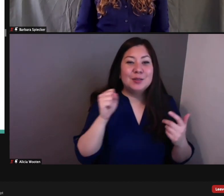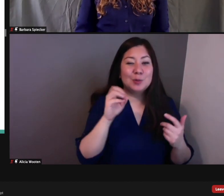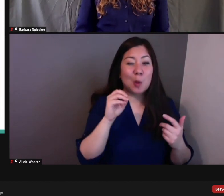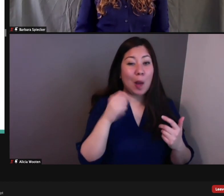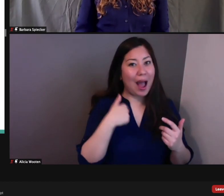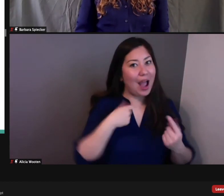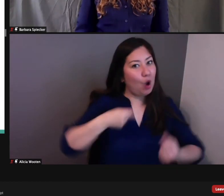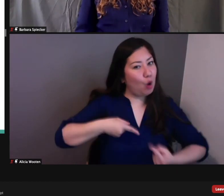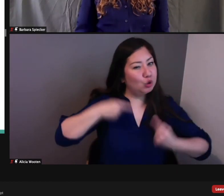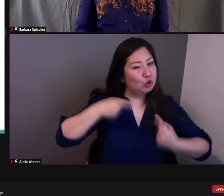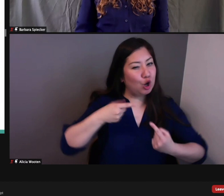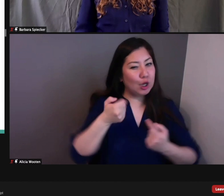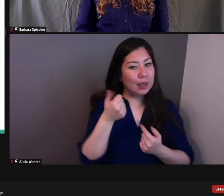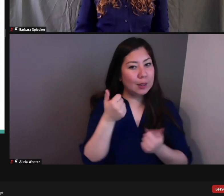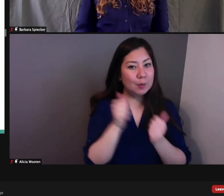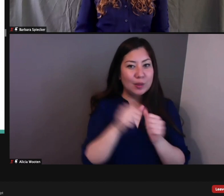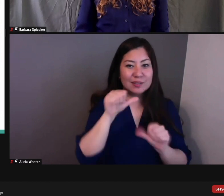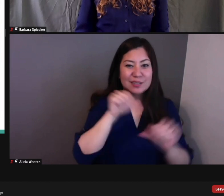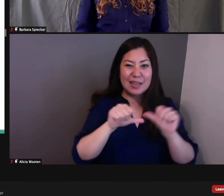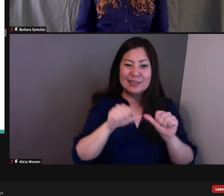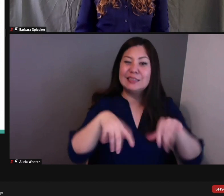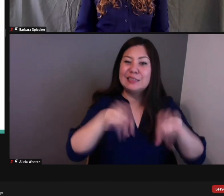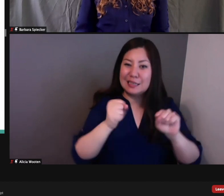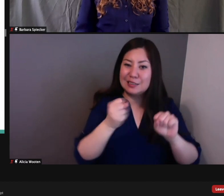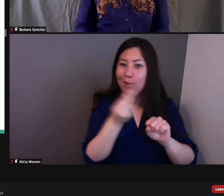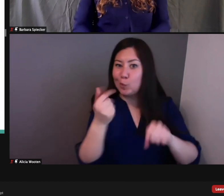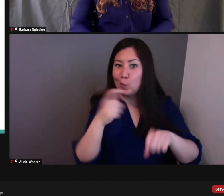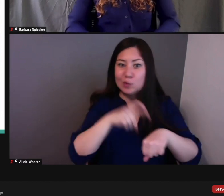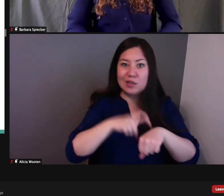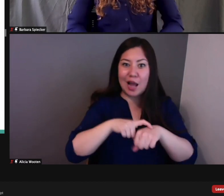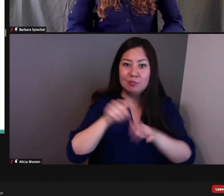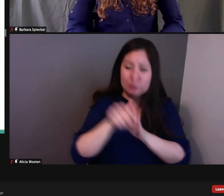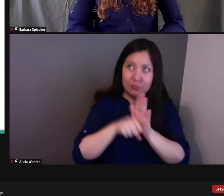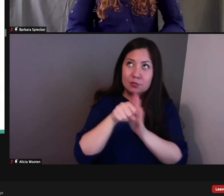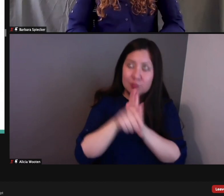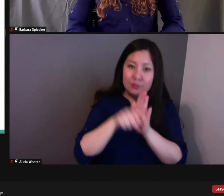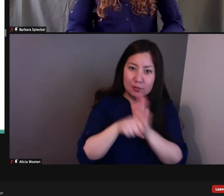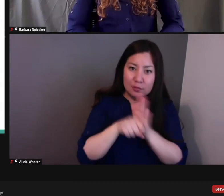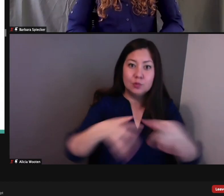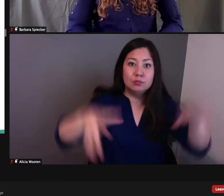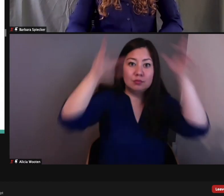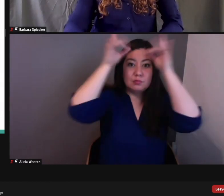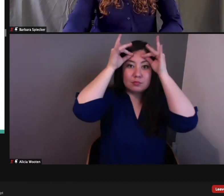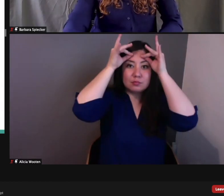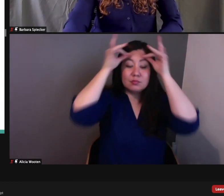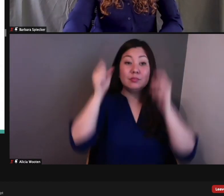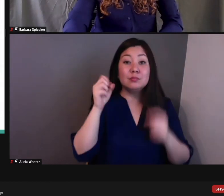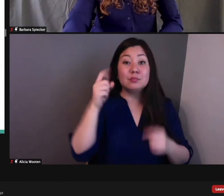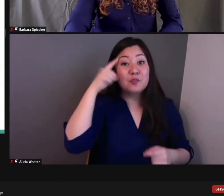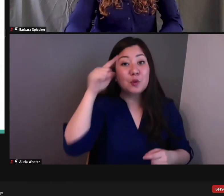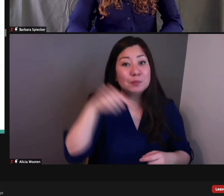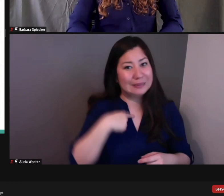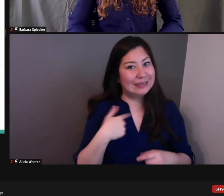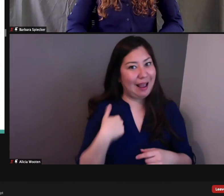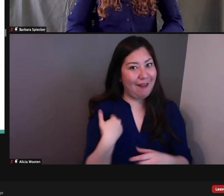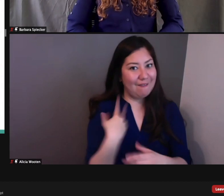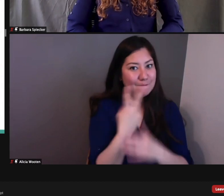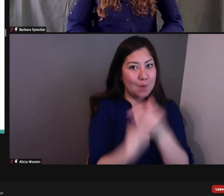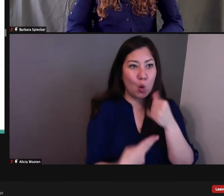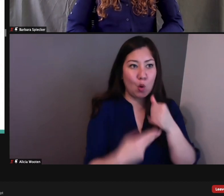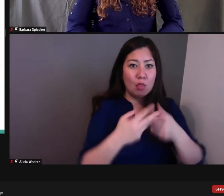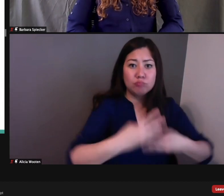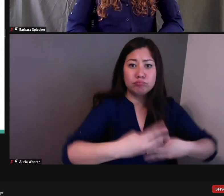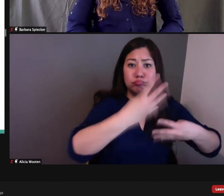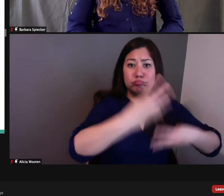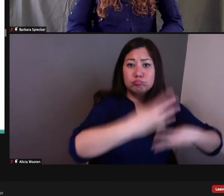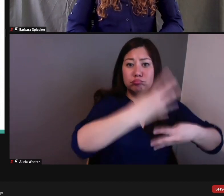easier for us. So we've tried a lot of different strategies of what works best. Typically, we'll read the section and